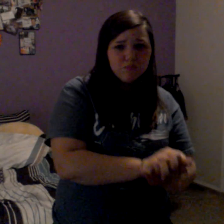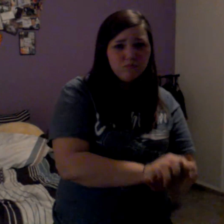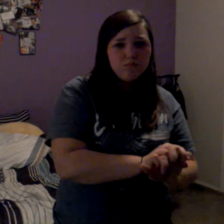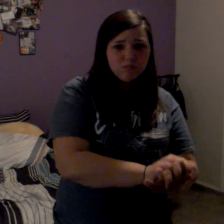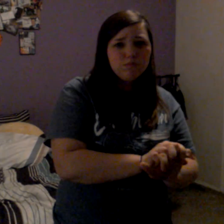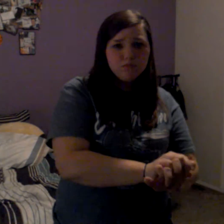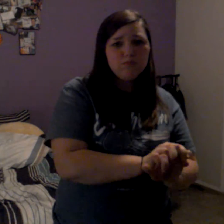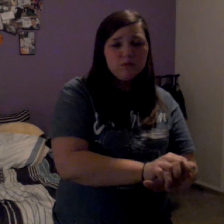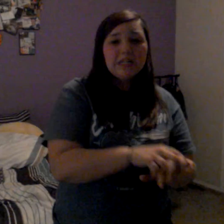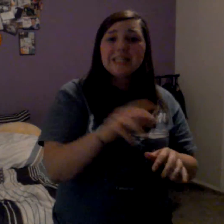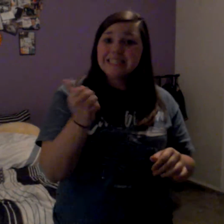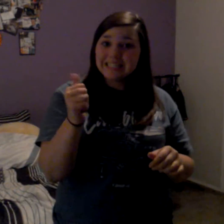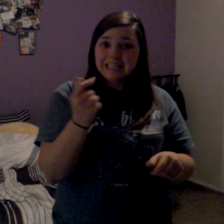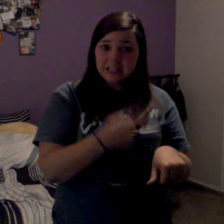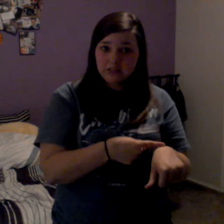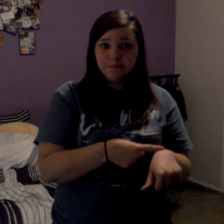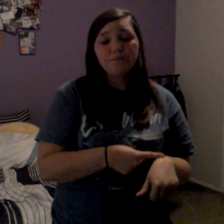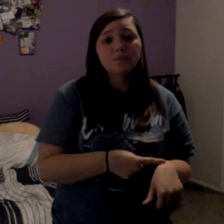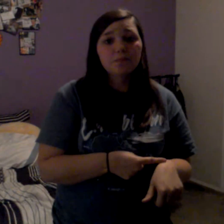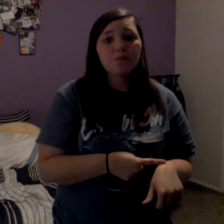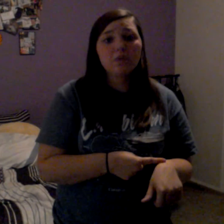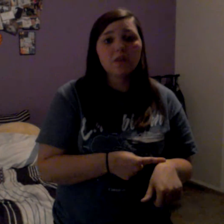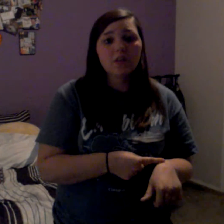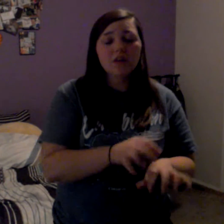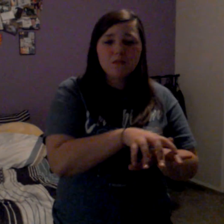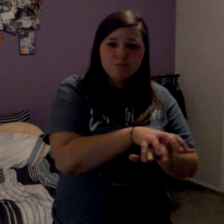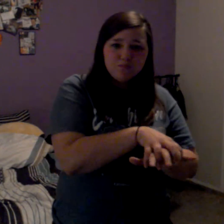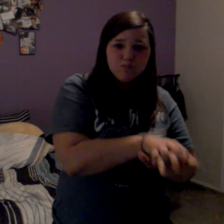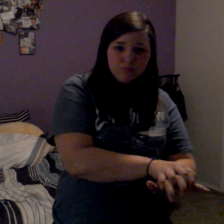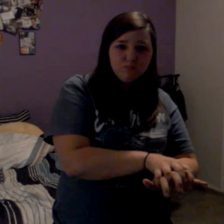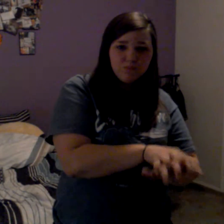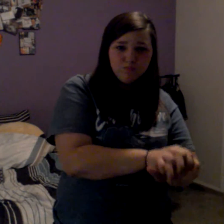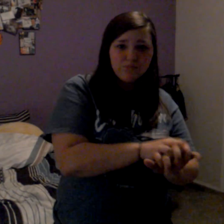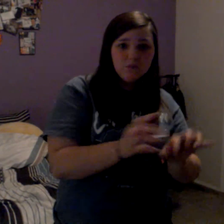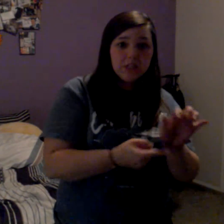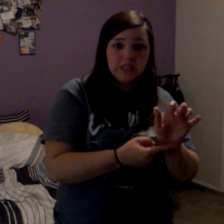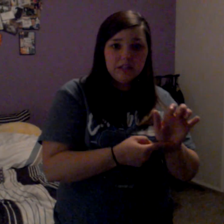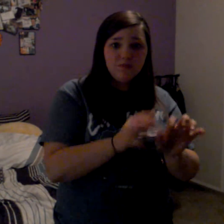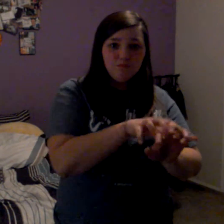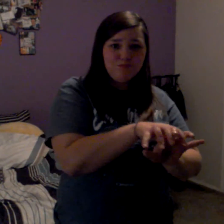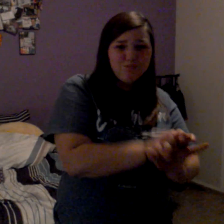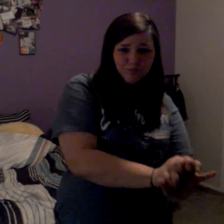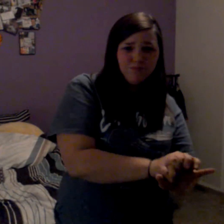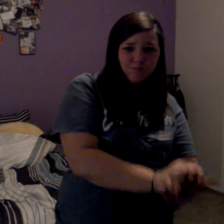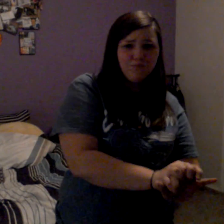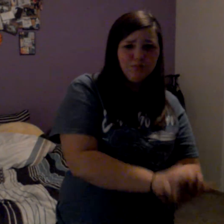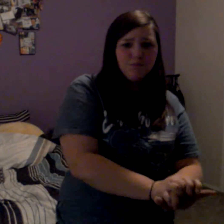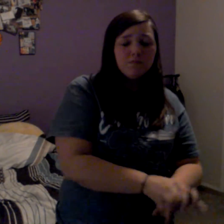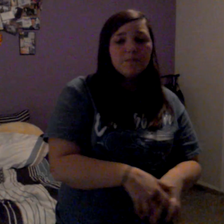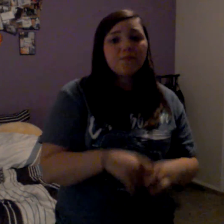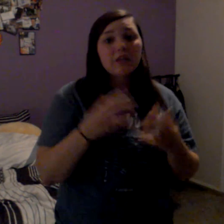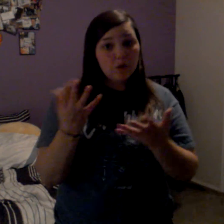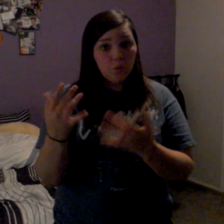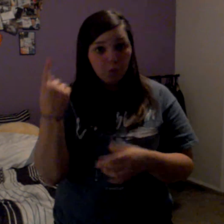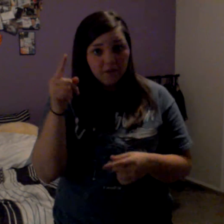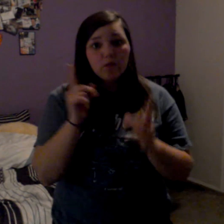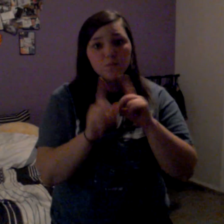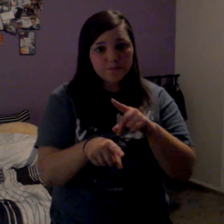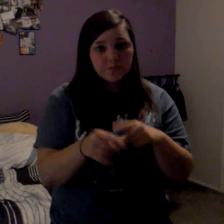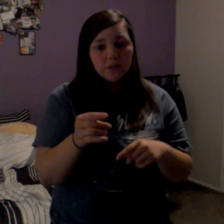chest 10 times with the heel of your hand using full force. Wait for a response. Repeat twice.